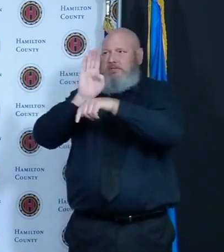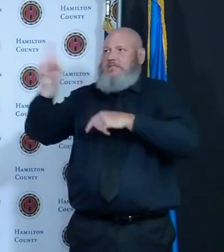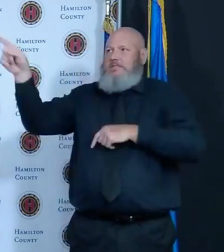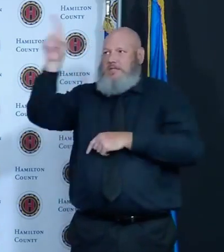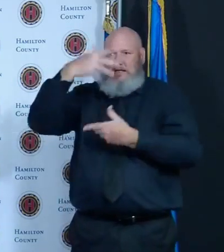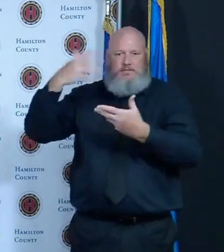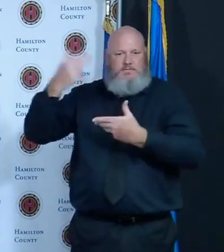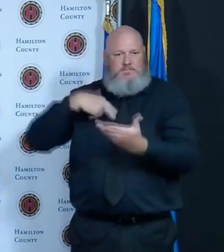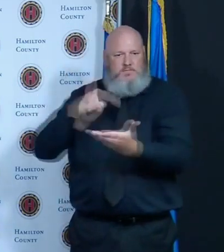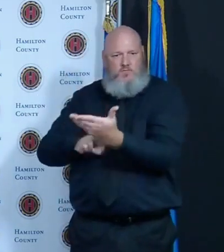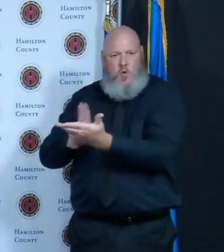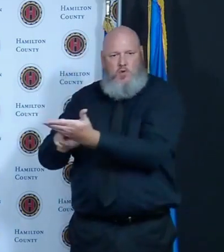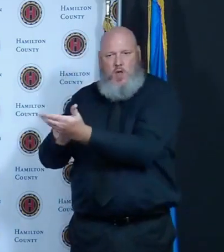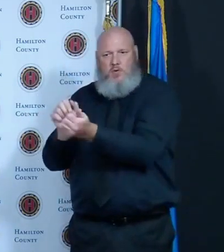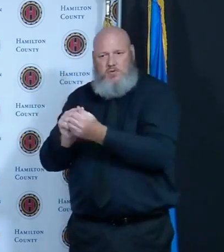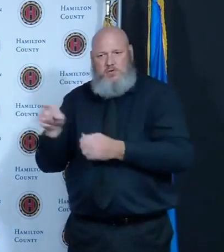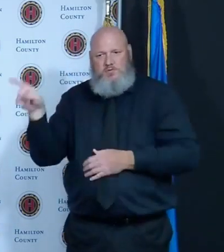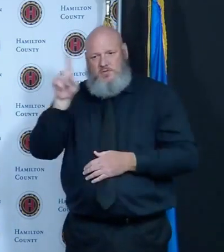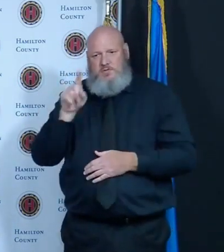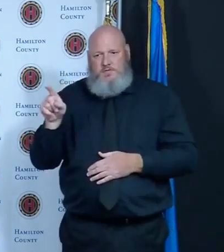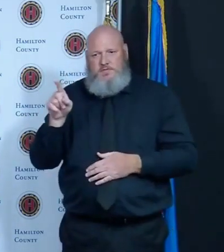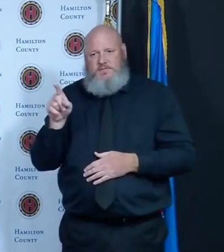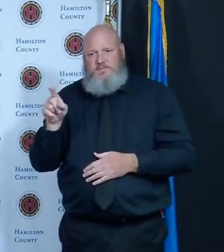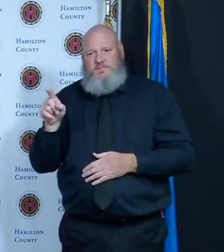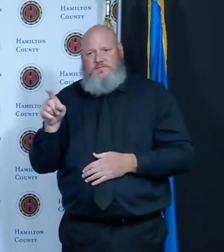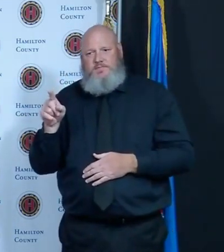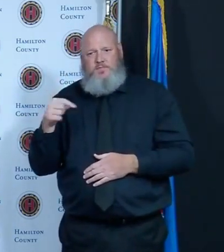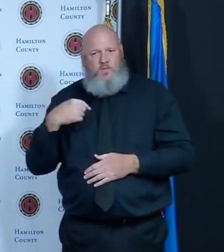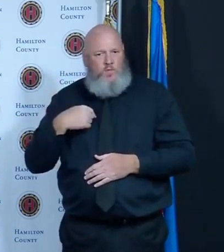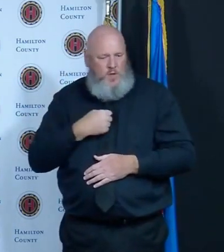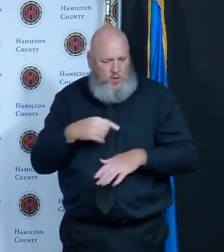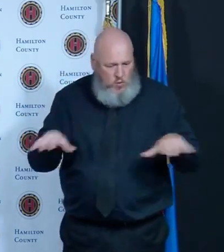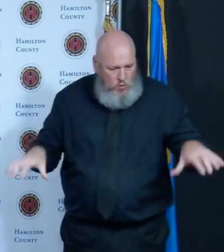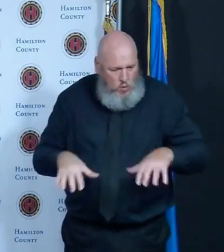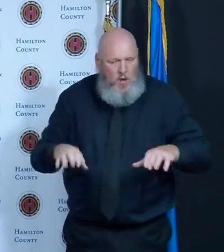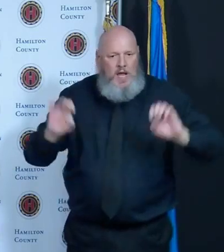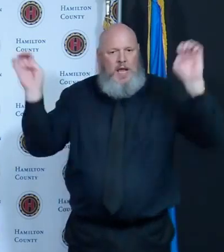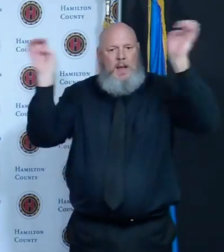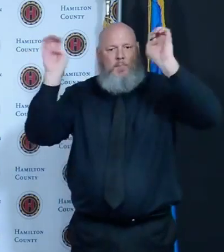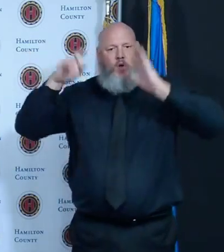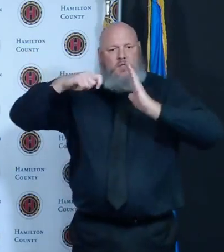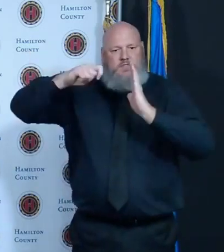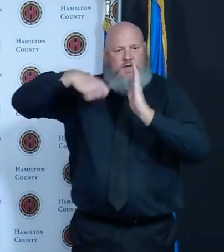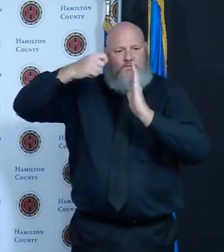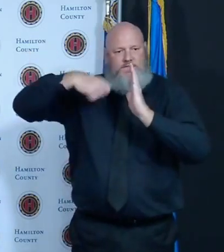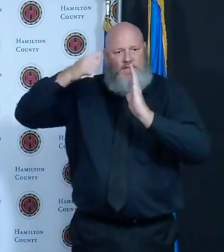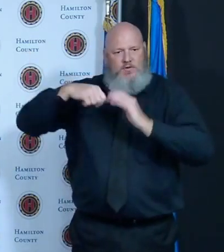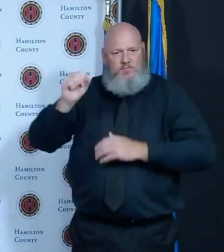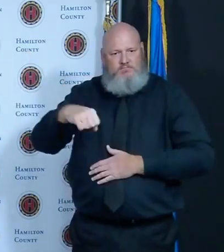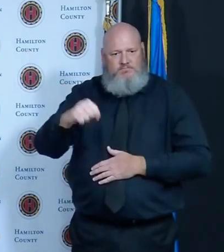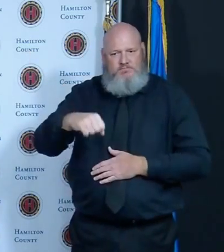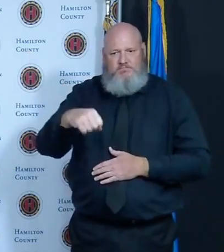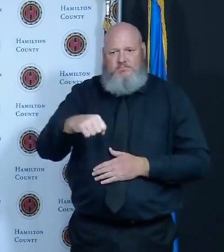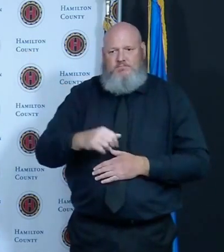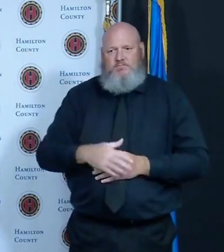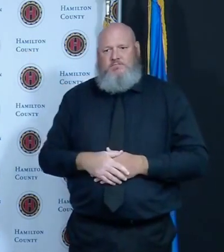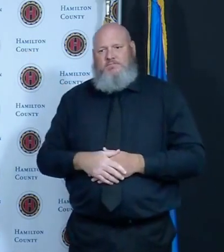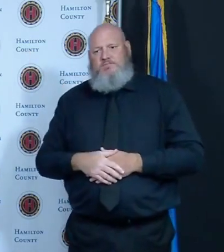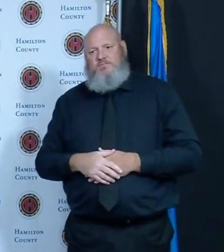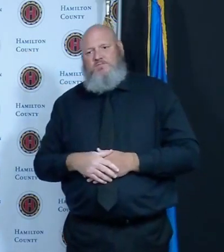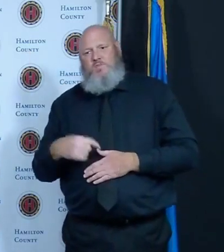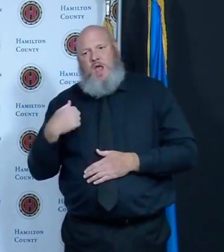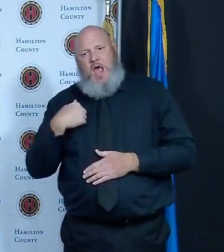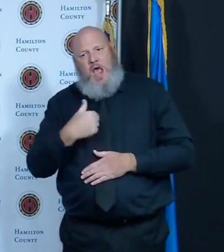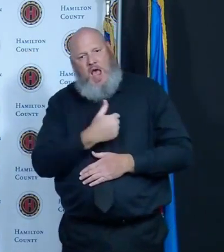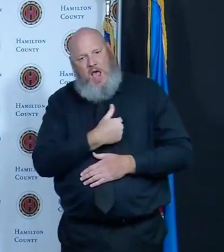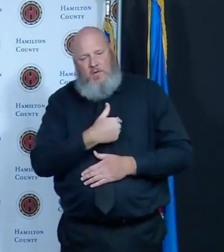video for them to strengthen that partnership. And because relationships is what our business is built on and why we've been